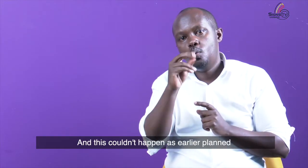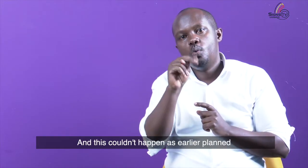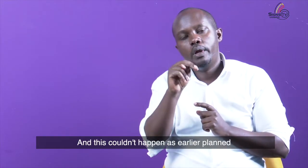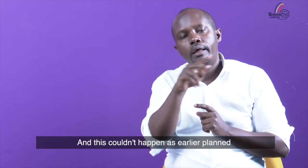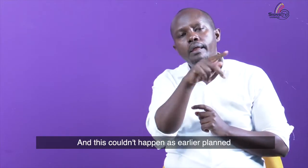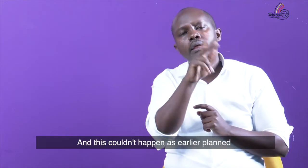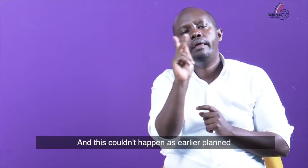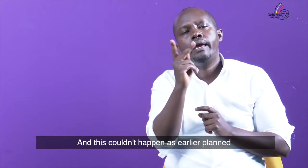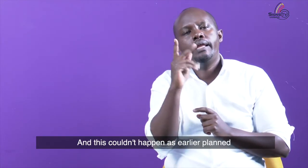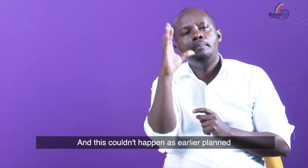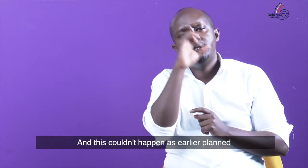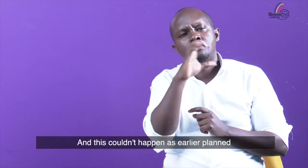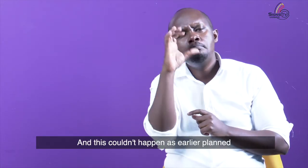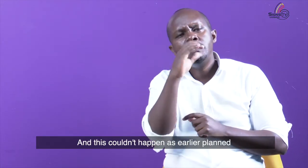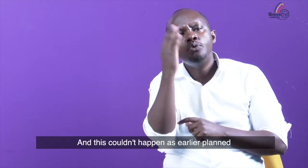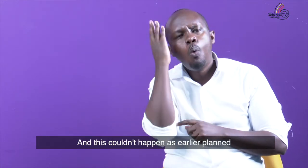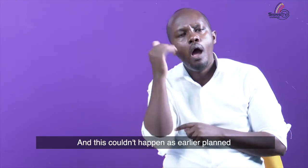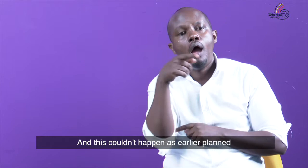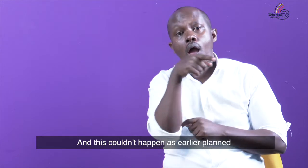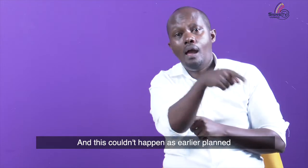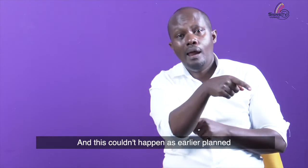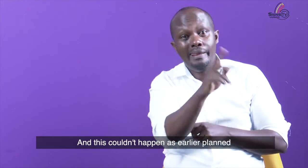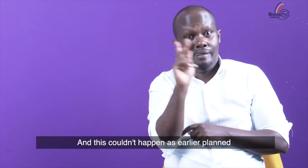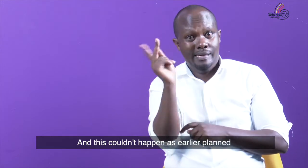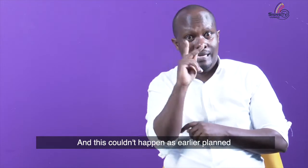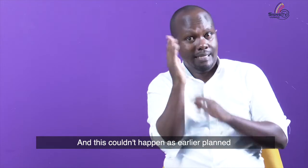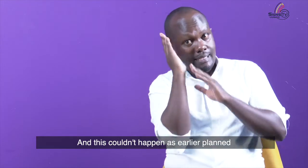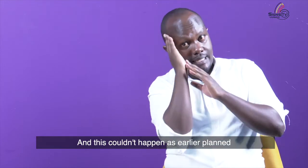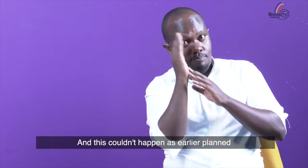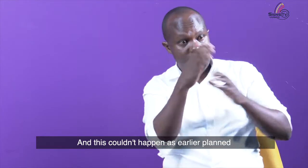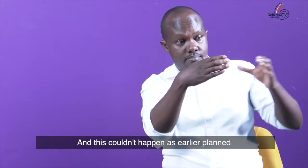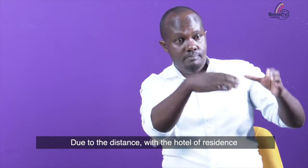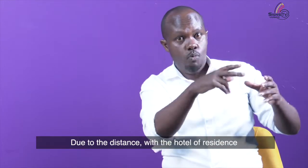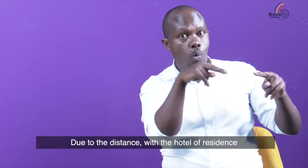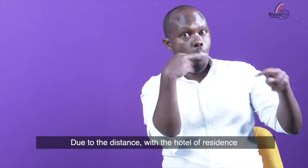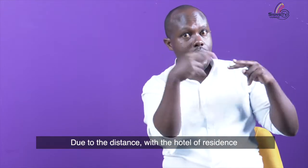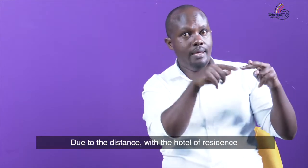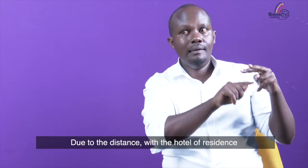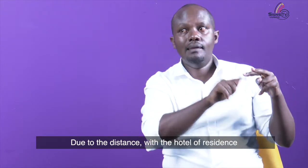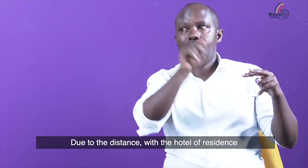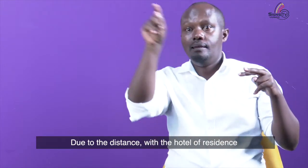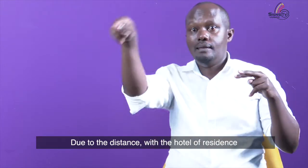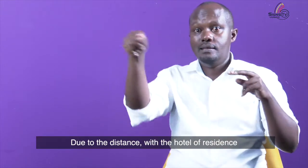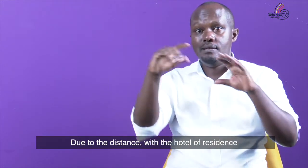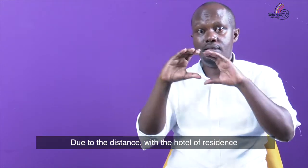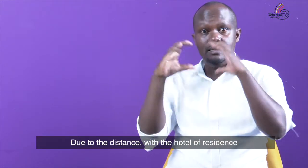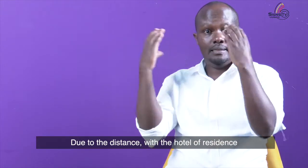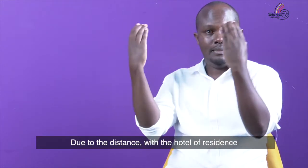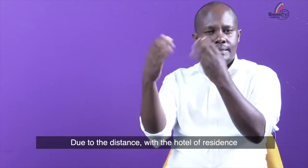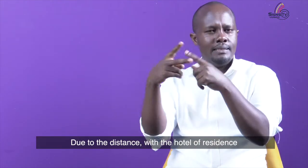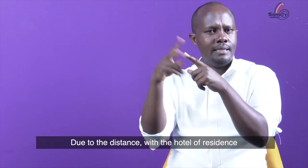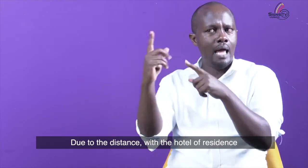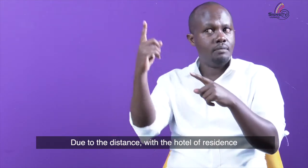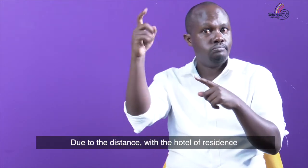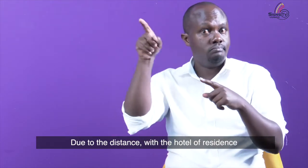this couldn't happen as earlier planned due to the long distance with a hotel